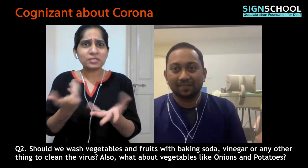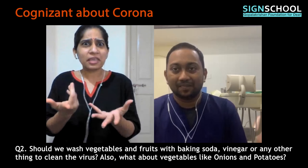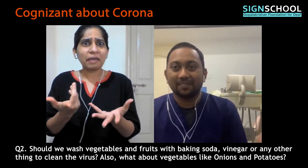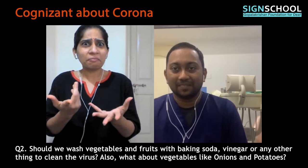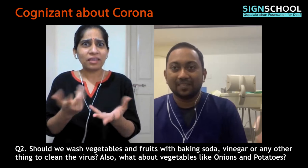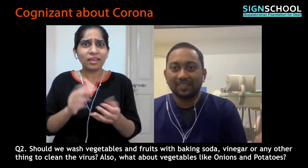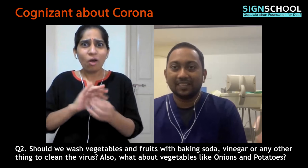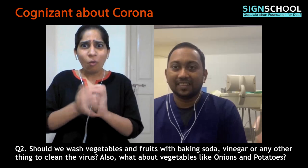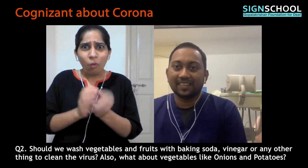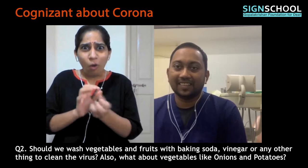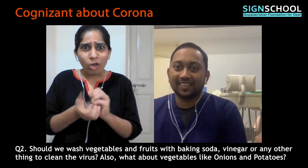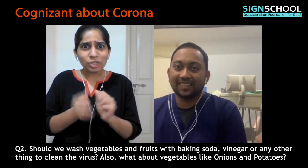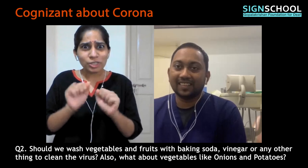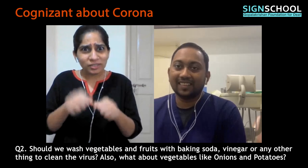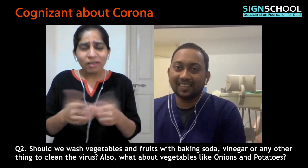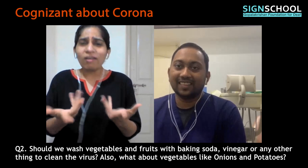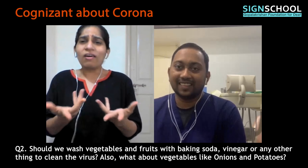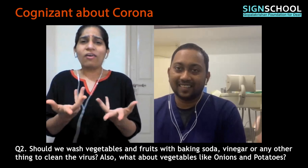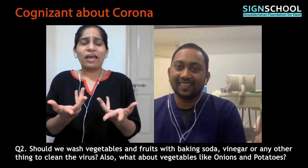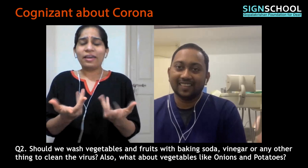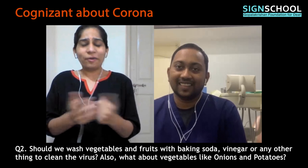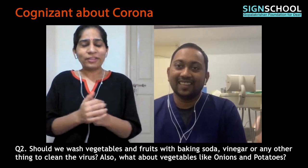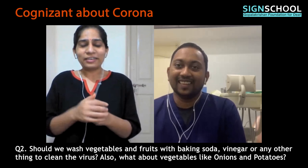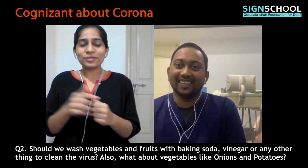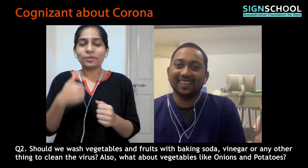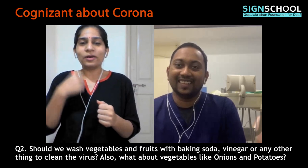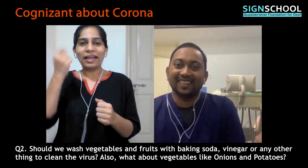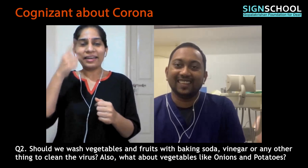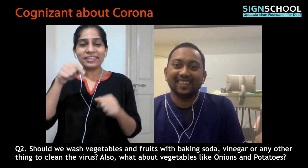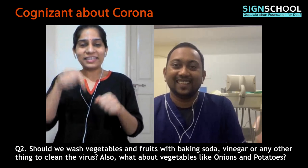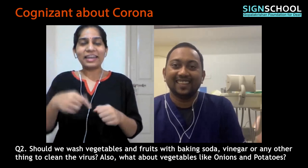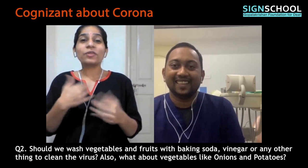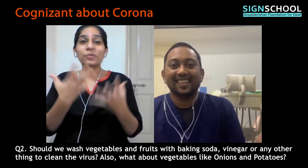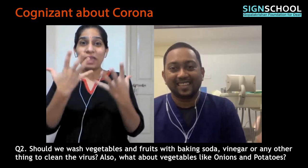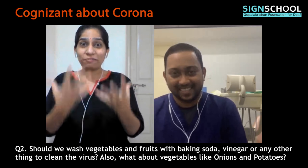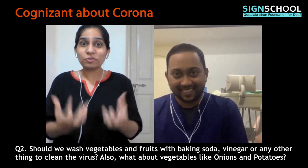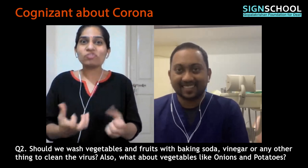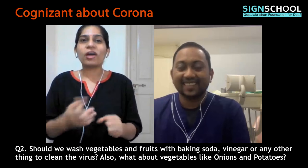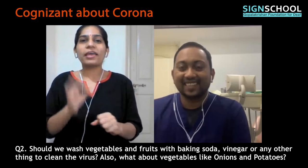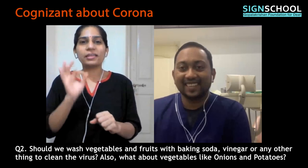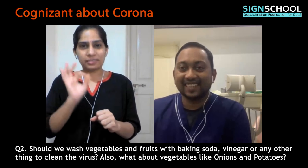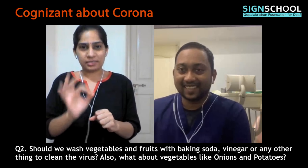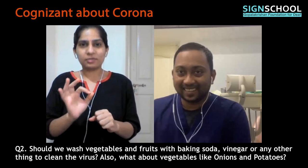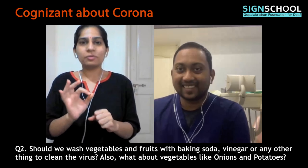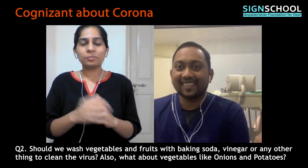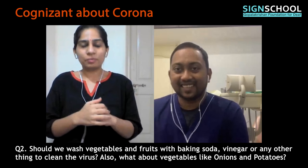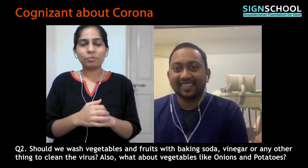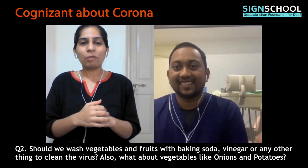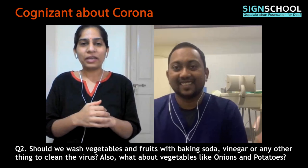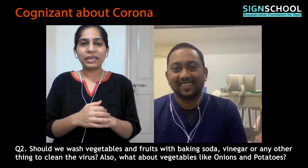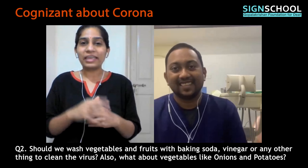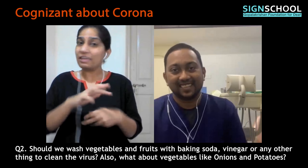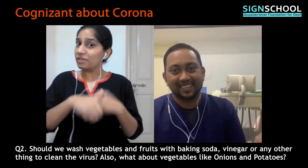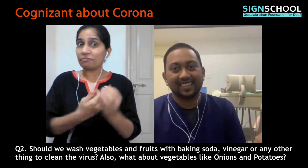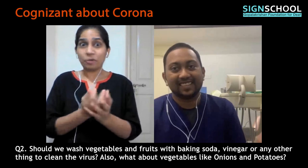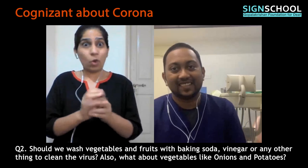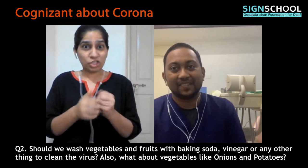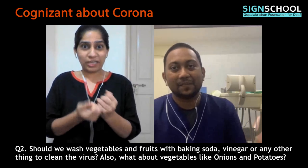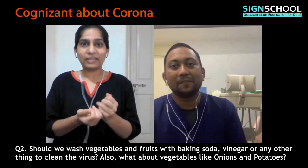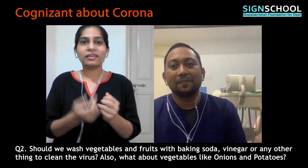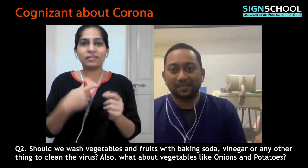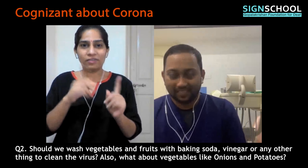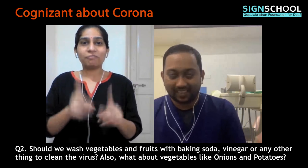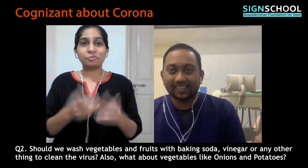or potatoes can be washed and all that. So I understand now that we have to Yes. dry it Yes. properly, even